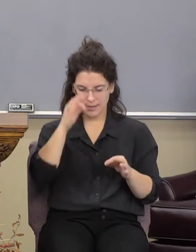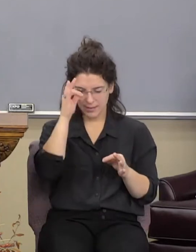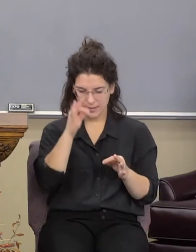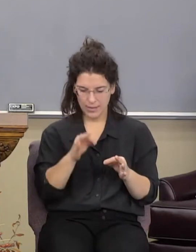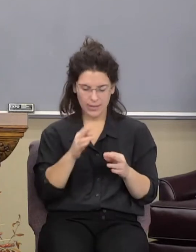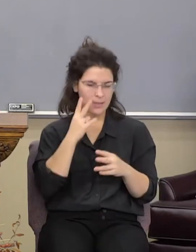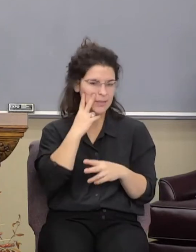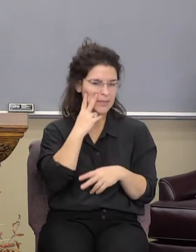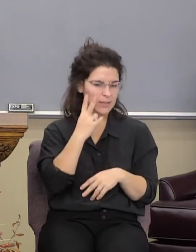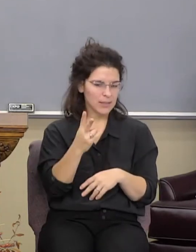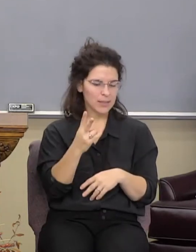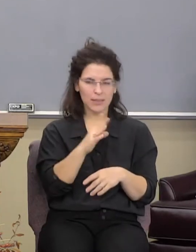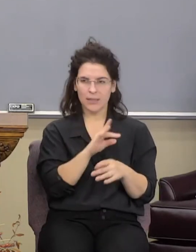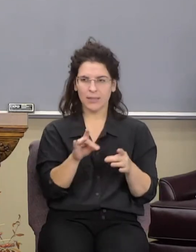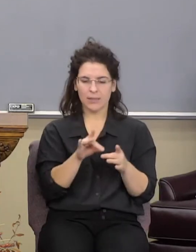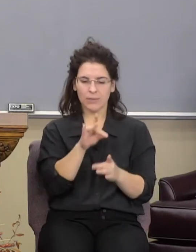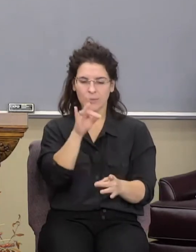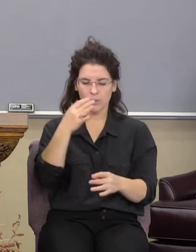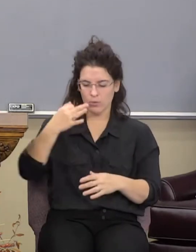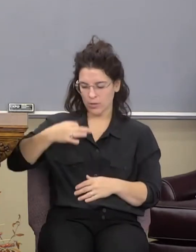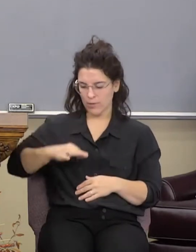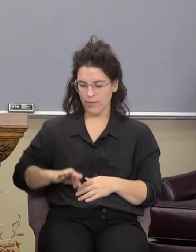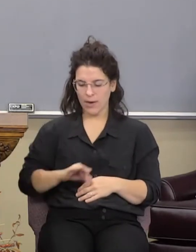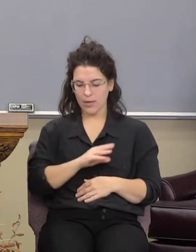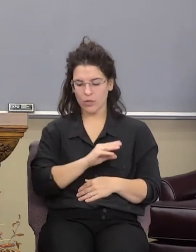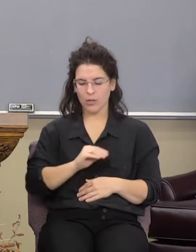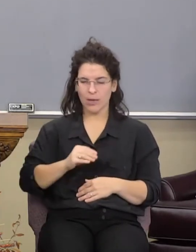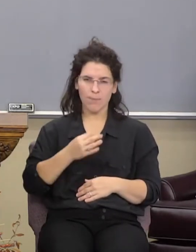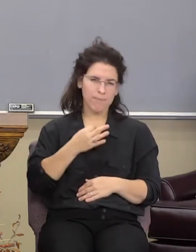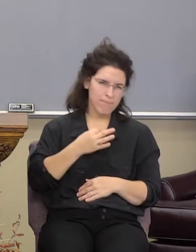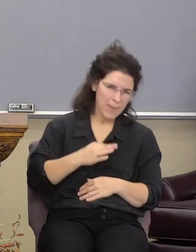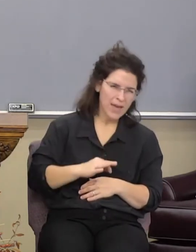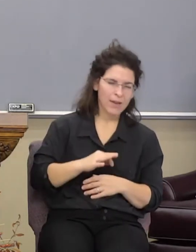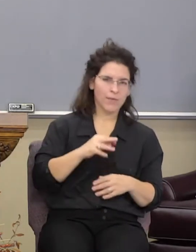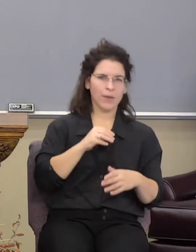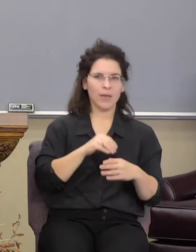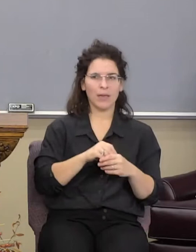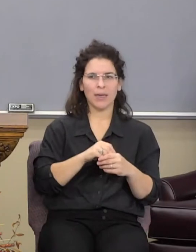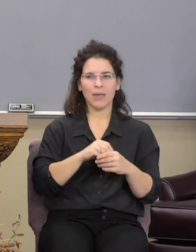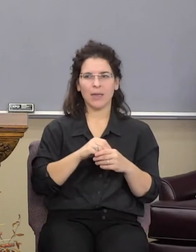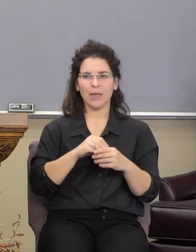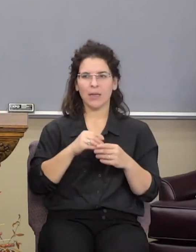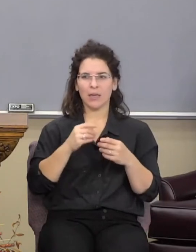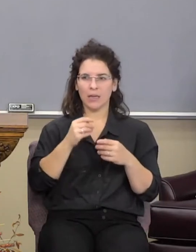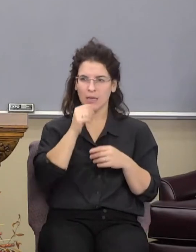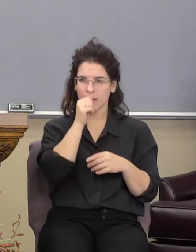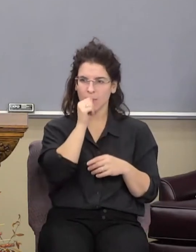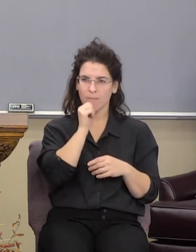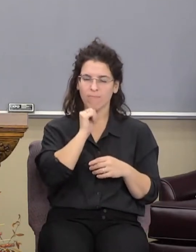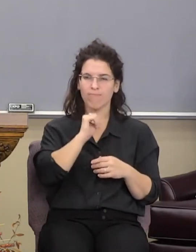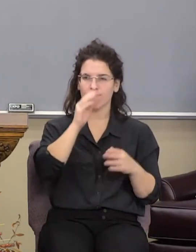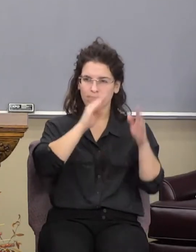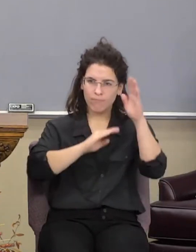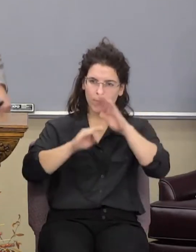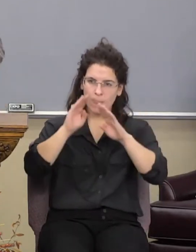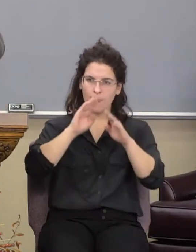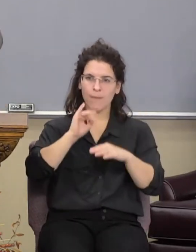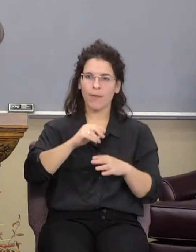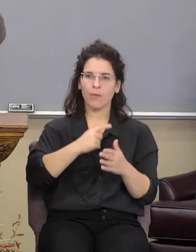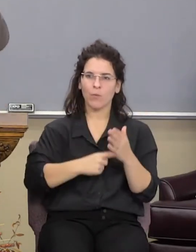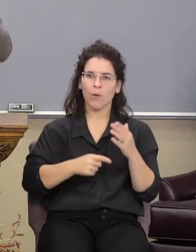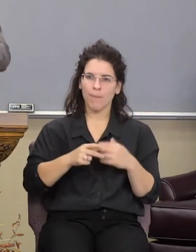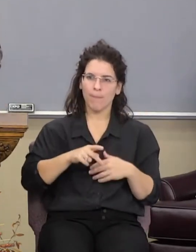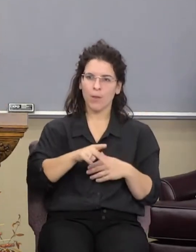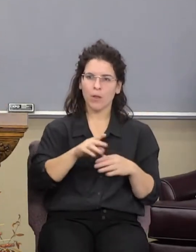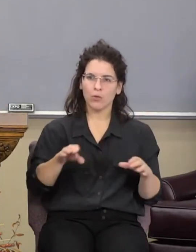see the spiritual advantage and benefit in infirmities. And that's what Paul is doing, for